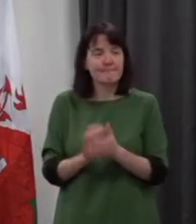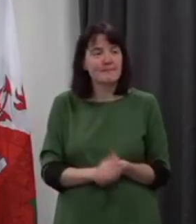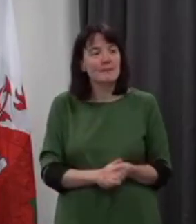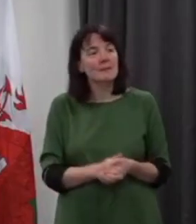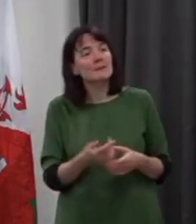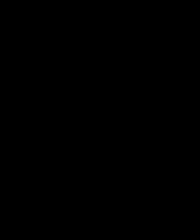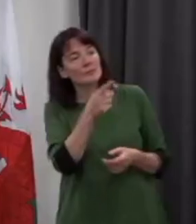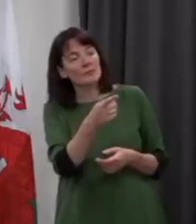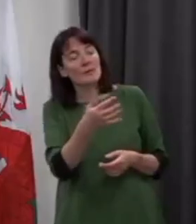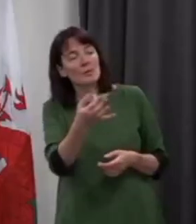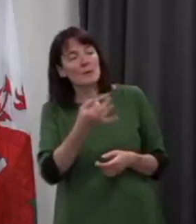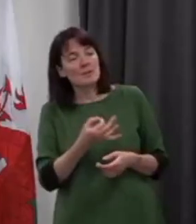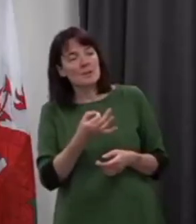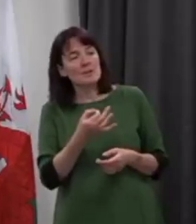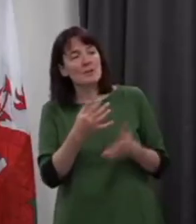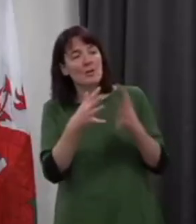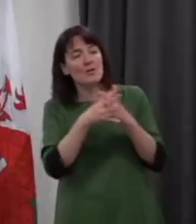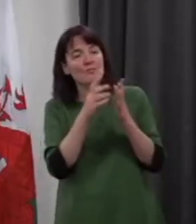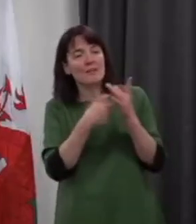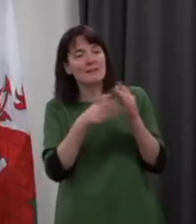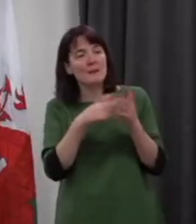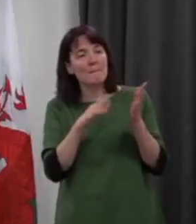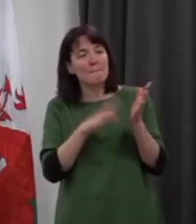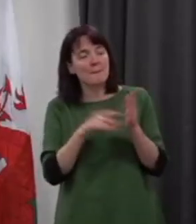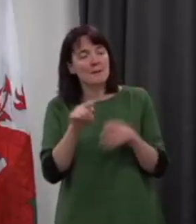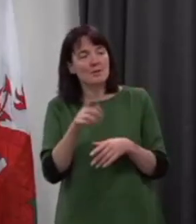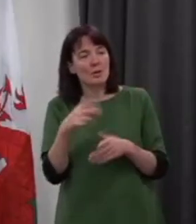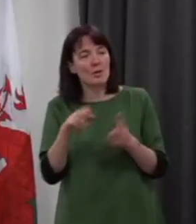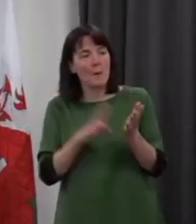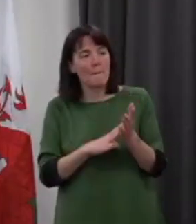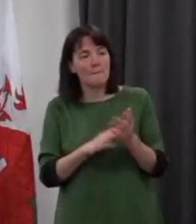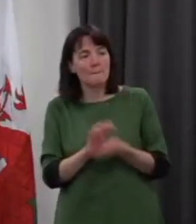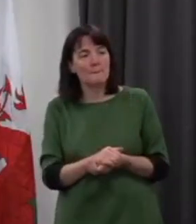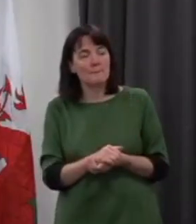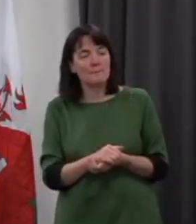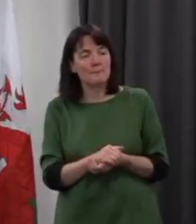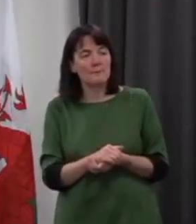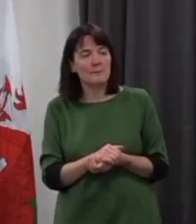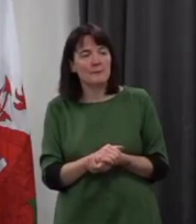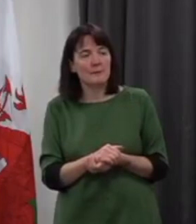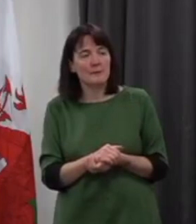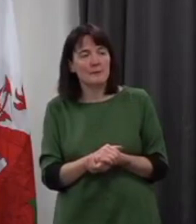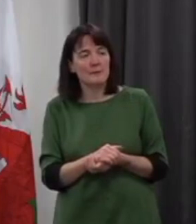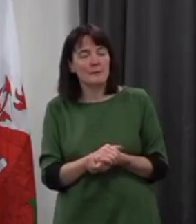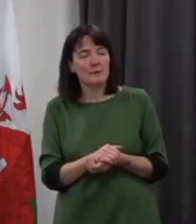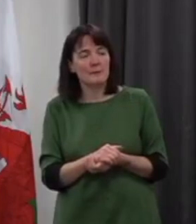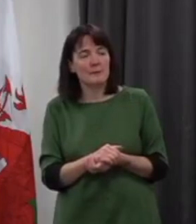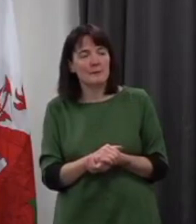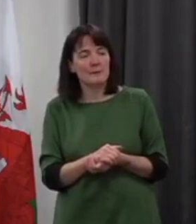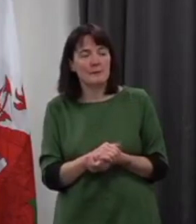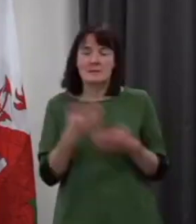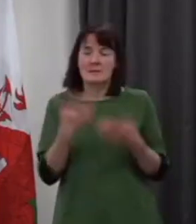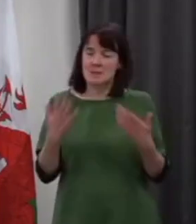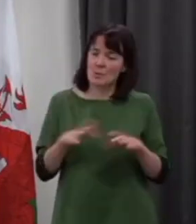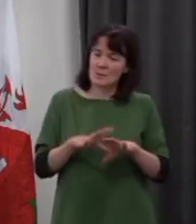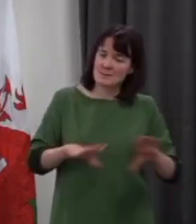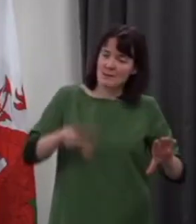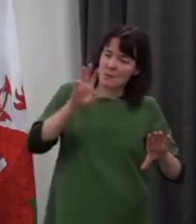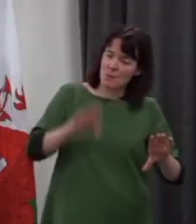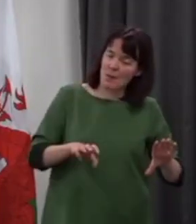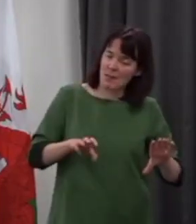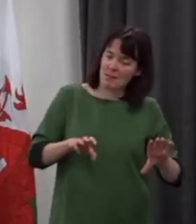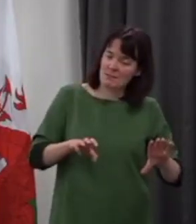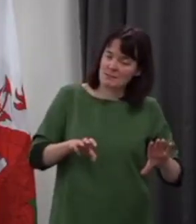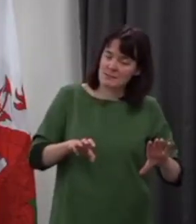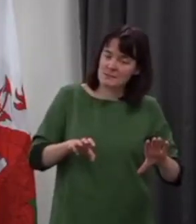Wrexham.com about inside Wales. What stops South Wales taking priority over the North for resources? Just as